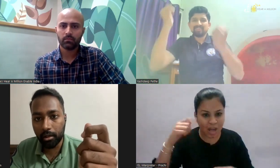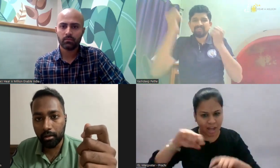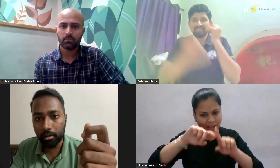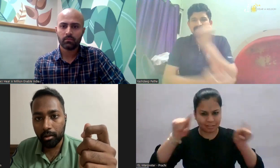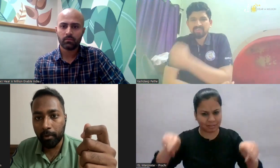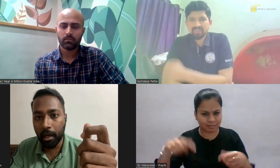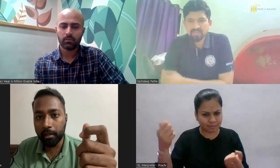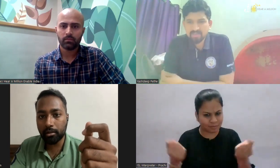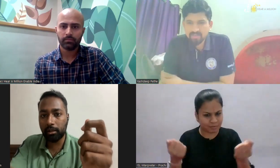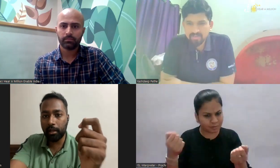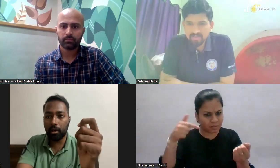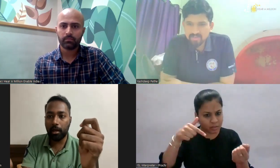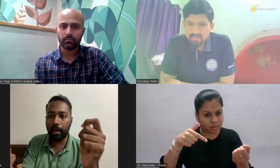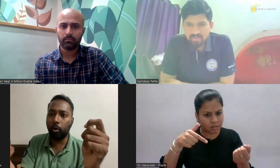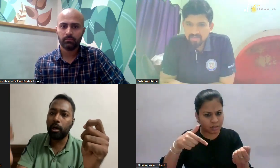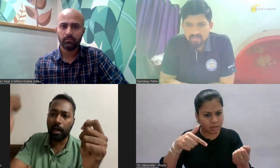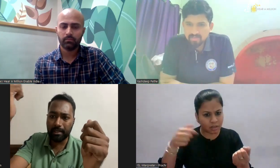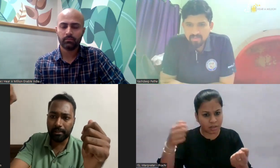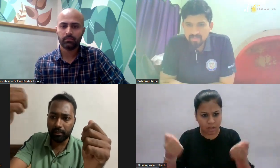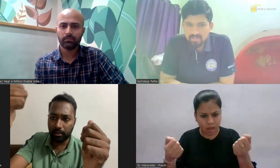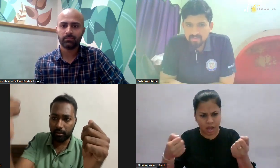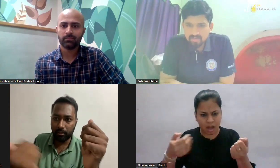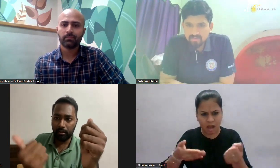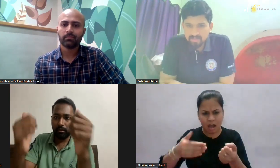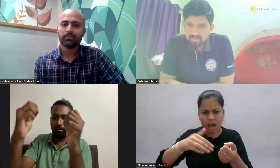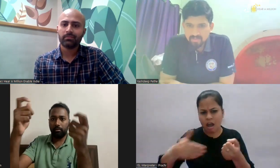steering behind the steering like old cars,